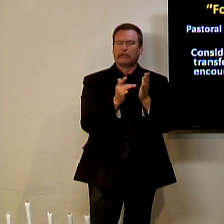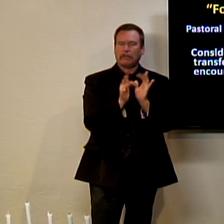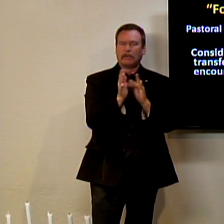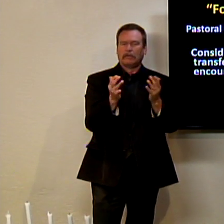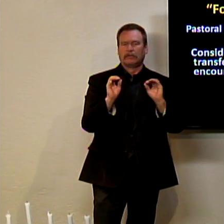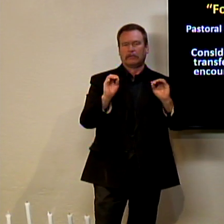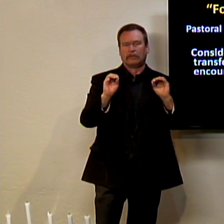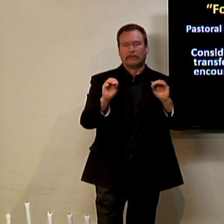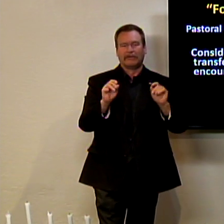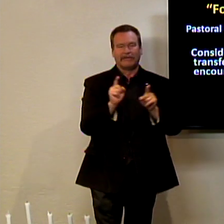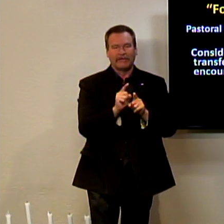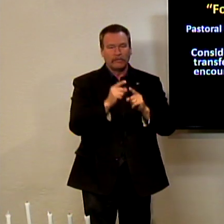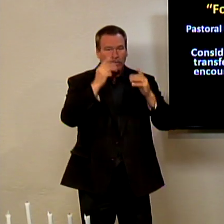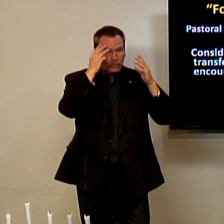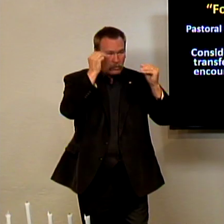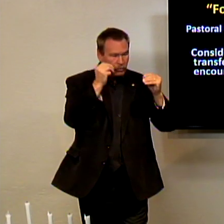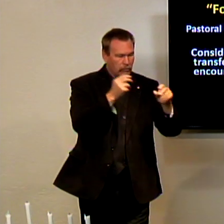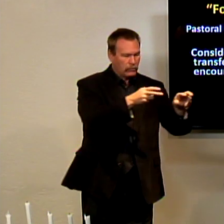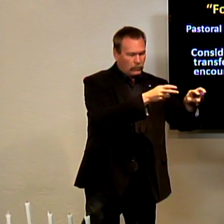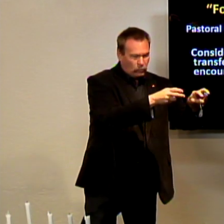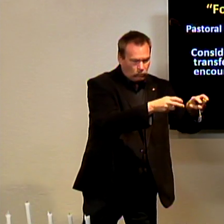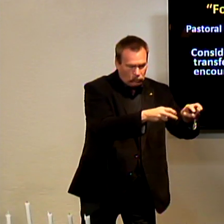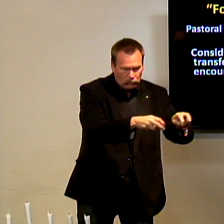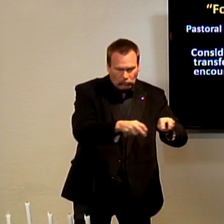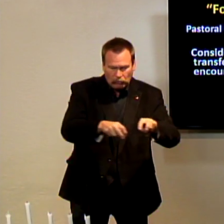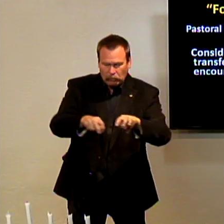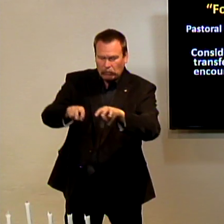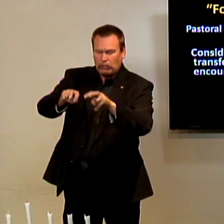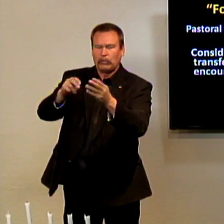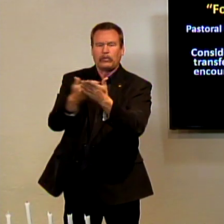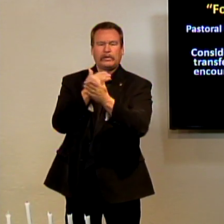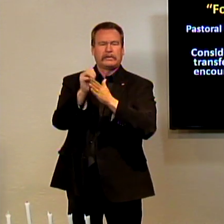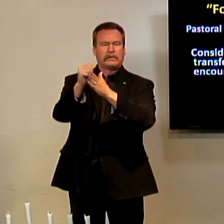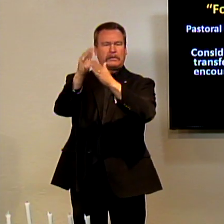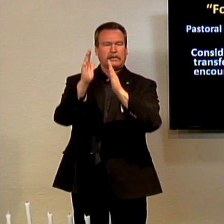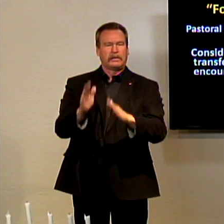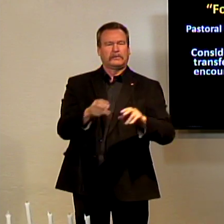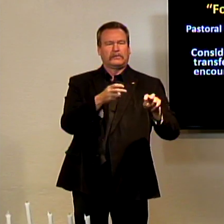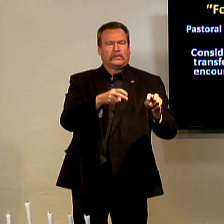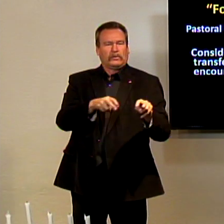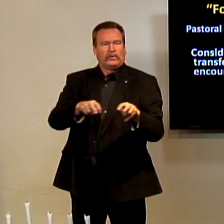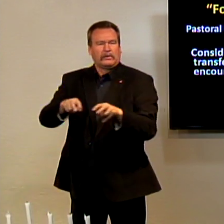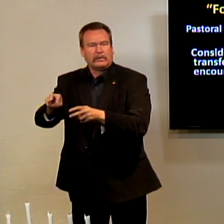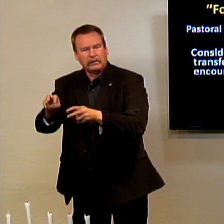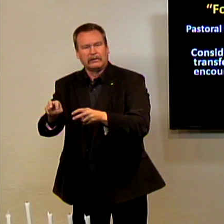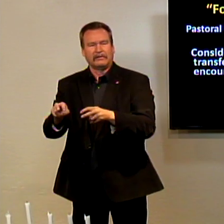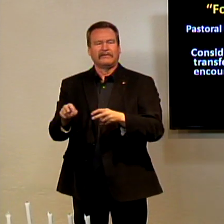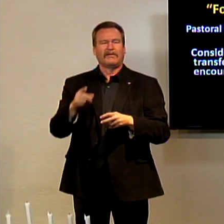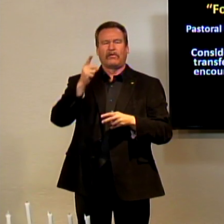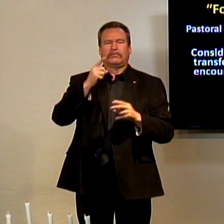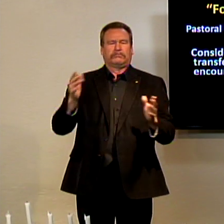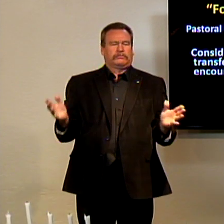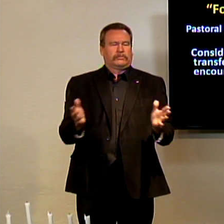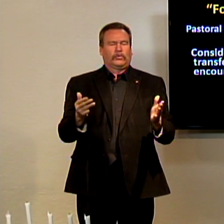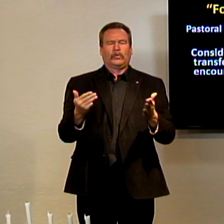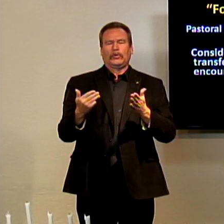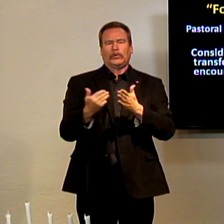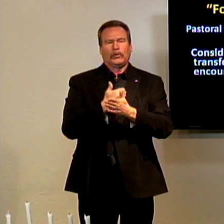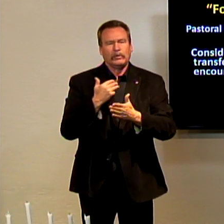and the transfer practices of Moses, who was an encourager of next generation leaders. And we want the same thing to happen here at